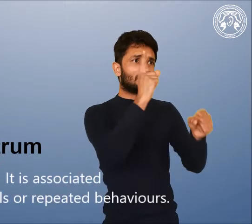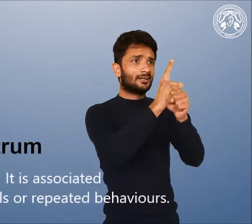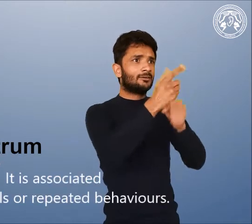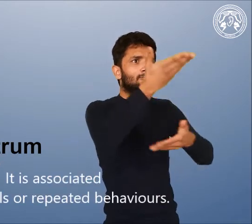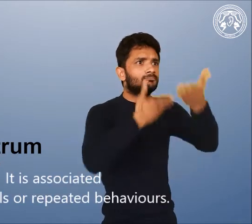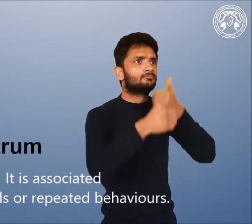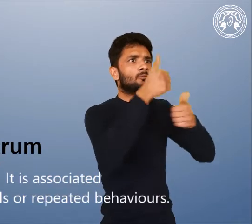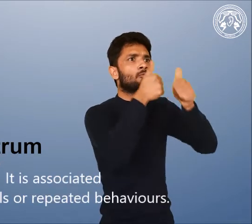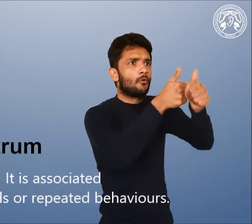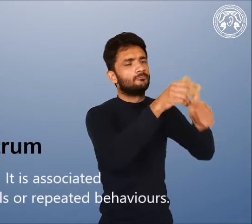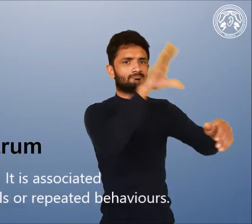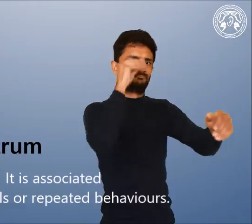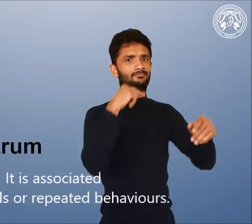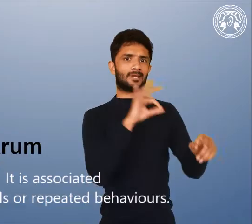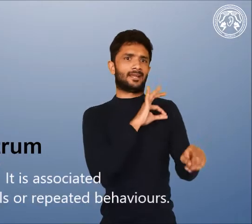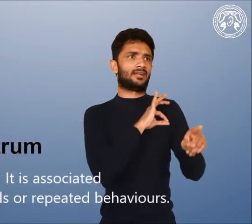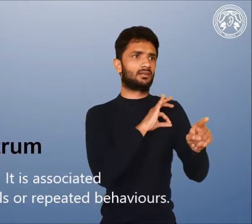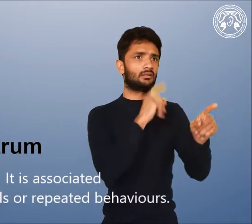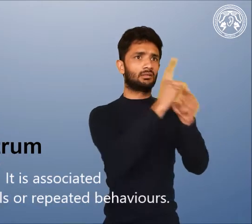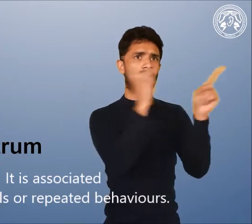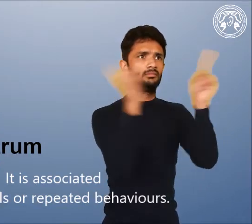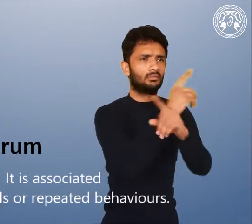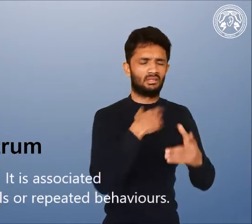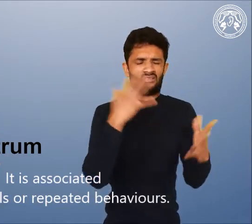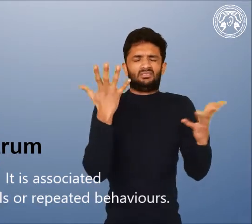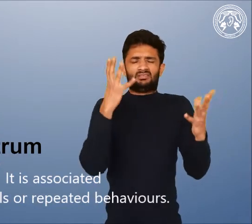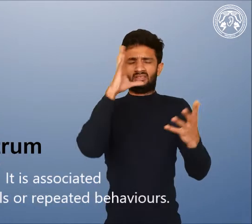It is associated with rituals or repeated behaviors.